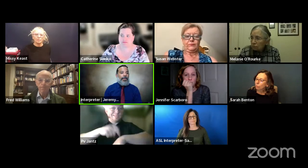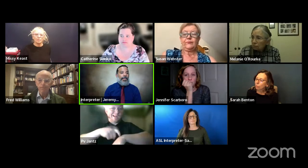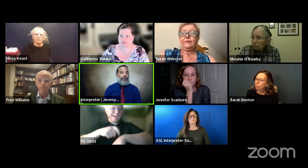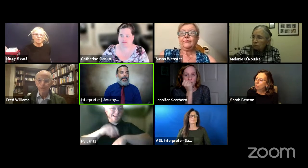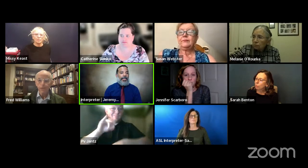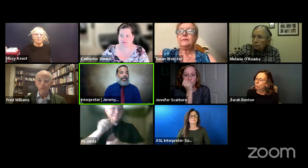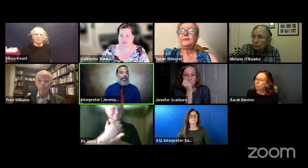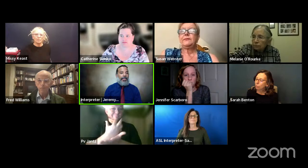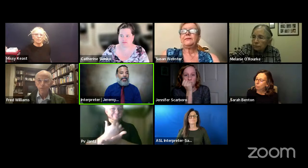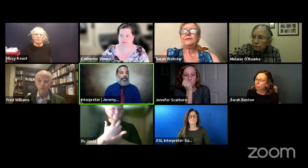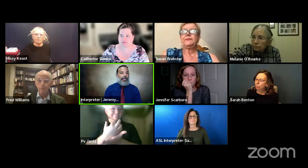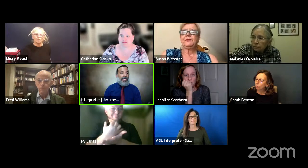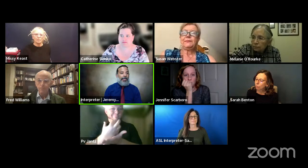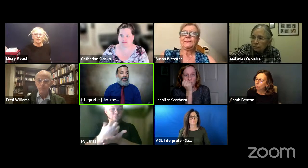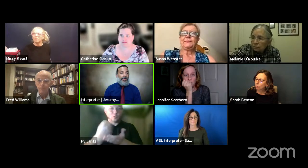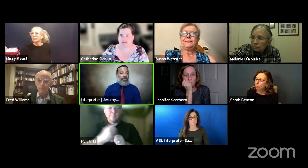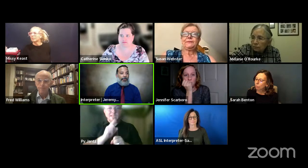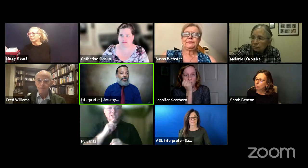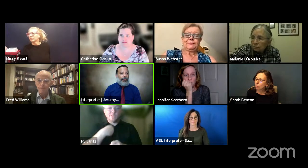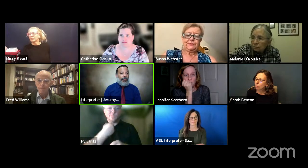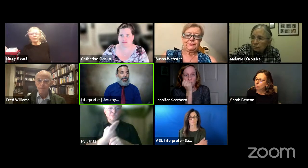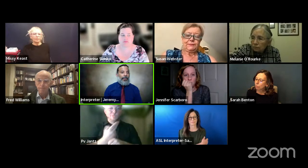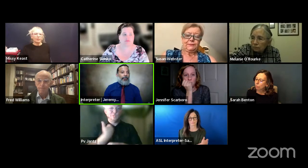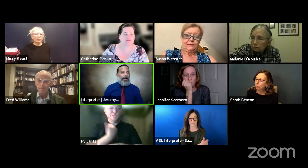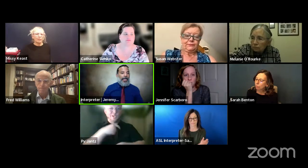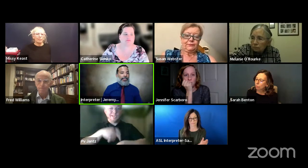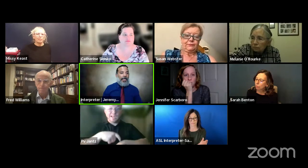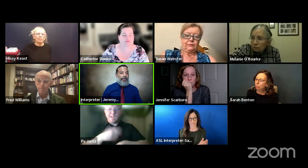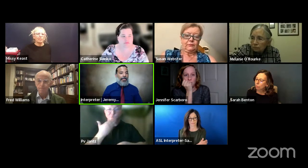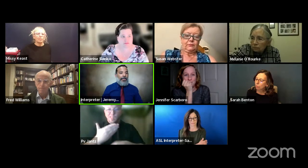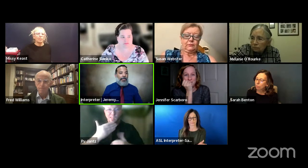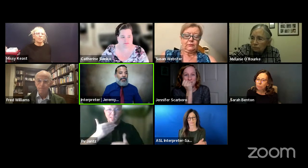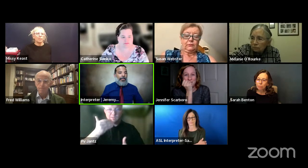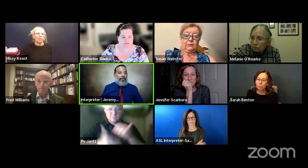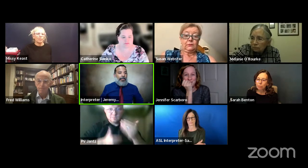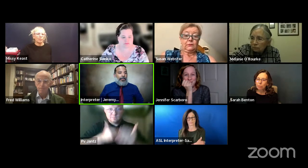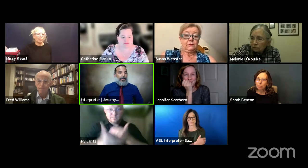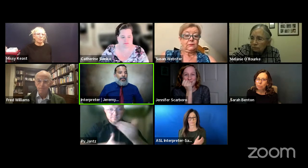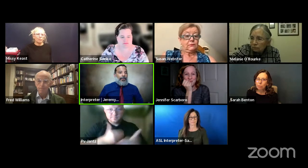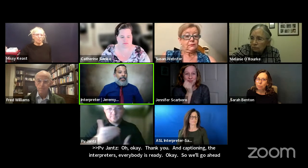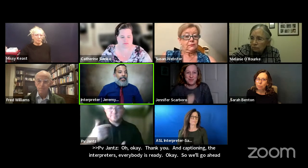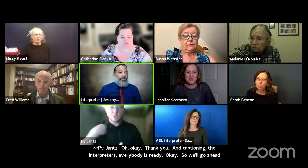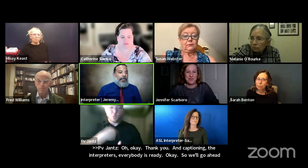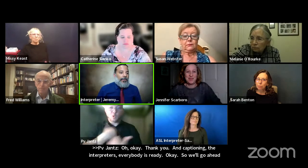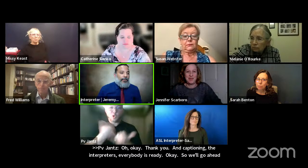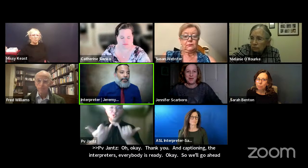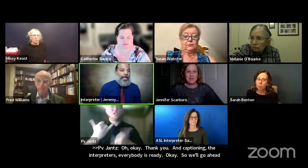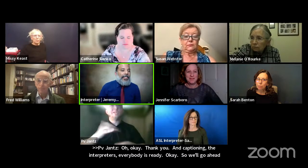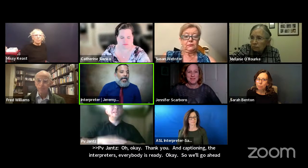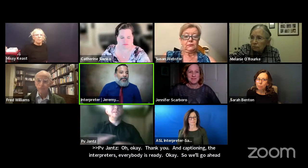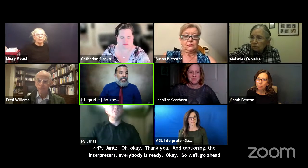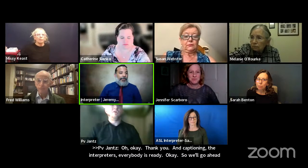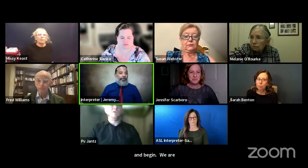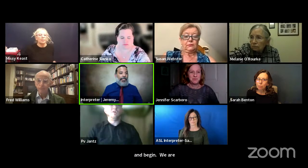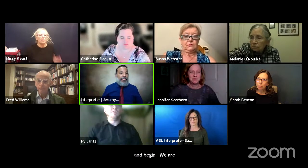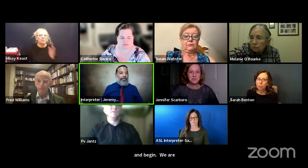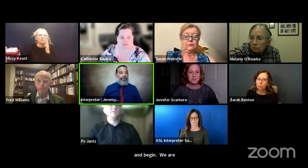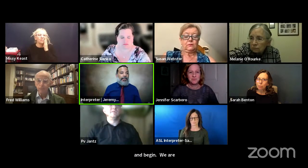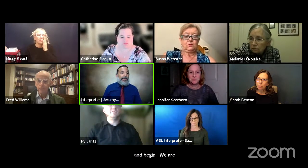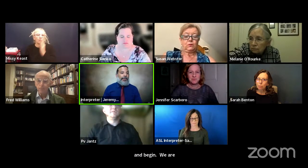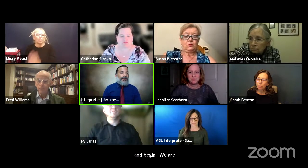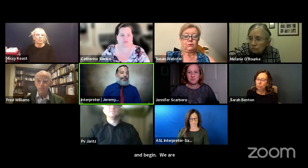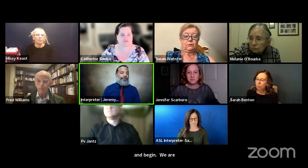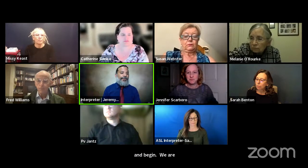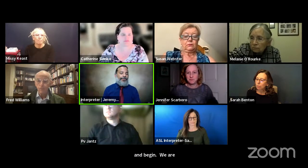Okay, so we'll go ahead and begin. I know that we're quickly running out of time here, so we need to use our remaining time to get through